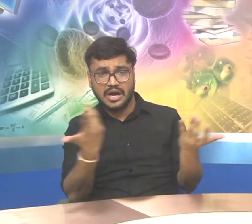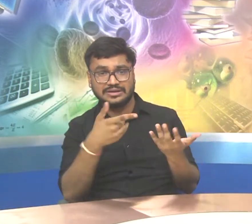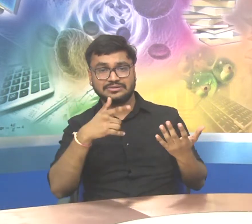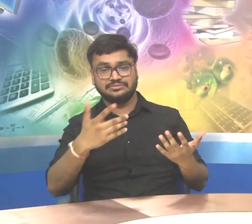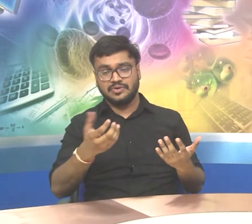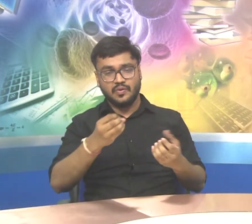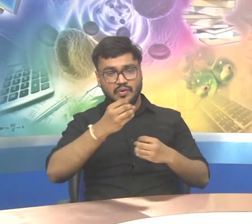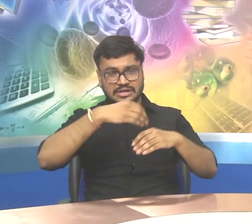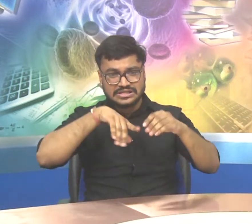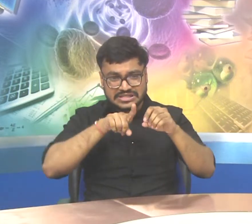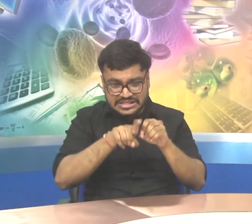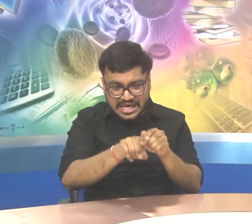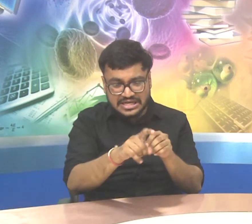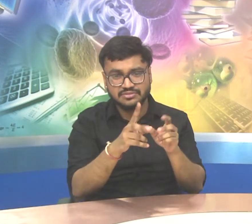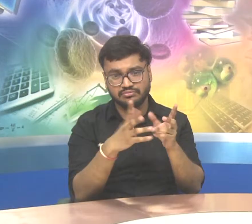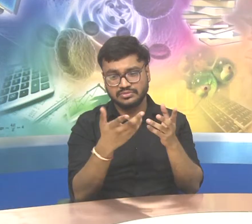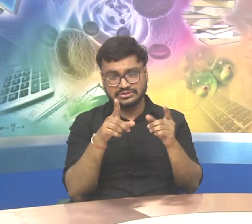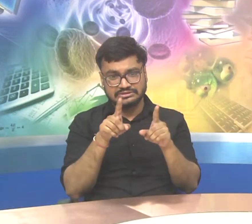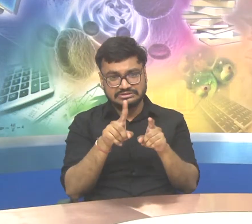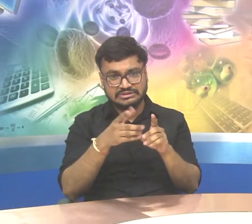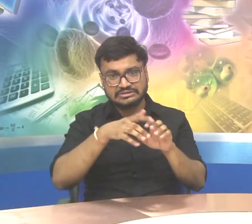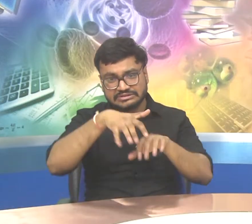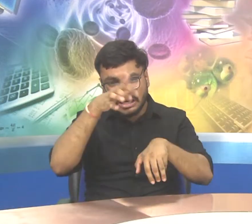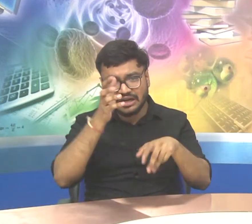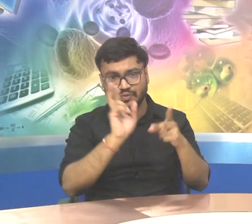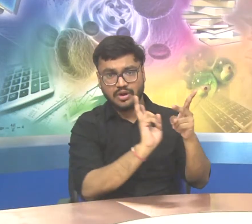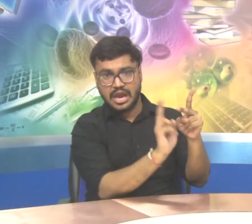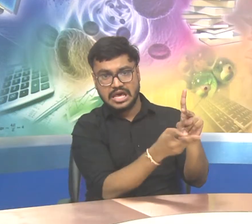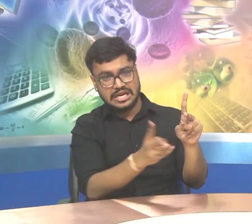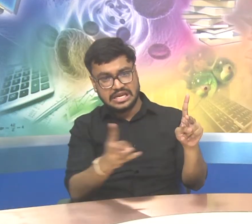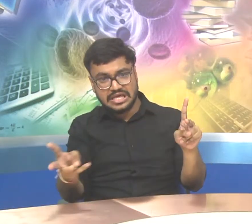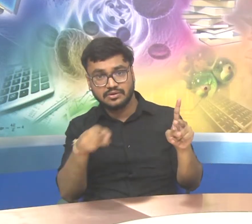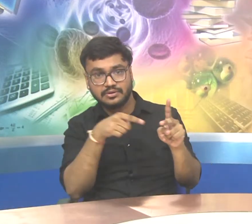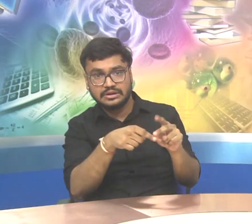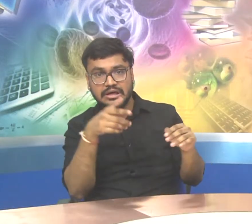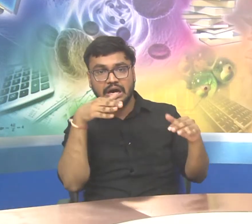Since these organisms are clearly quite advanced,